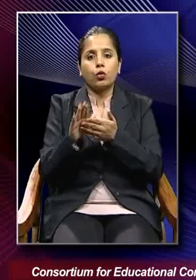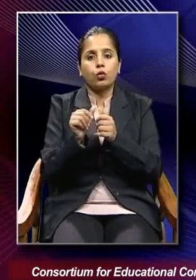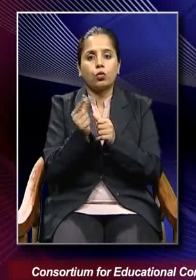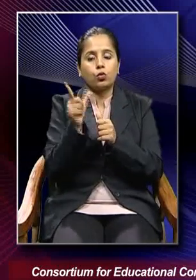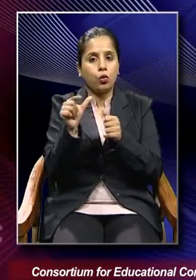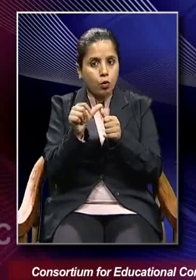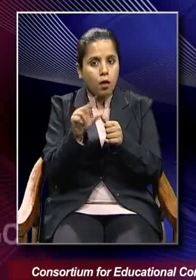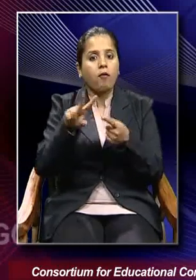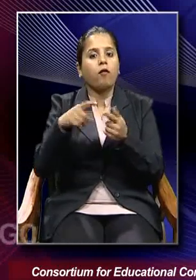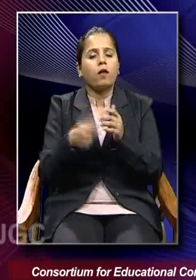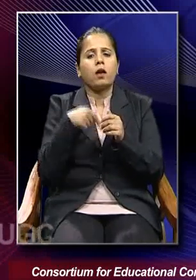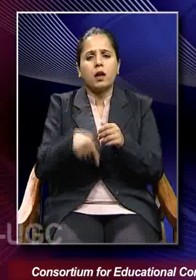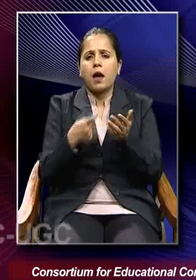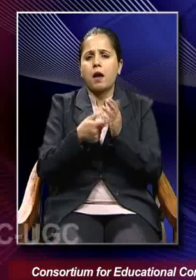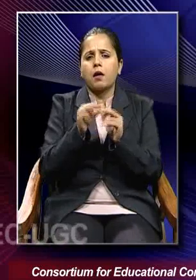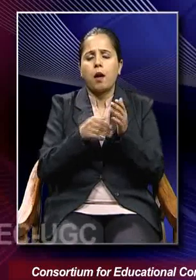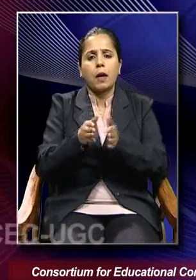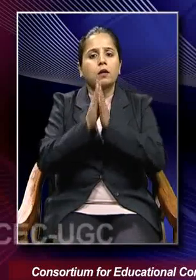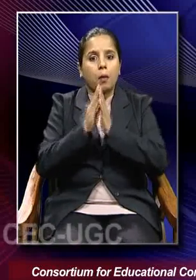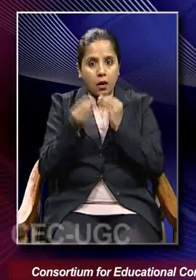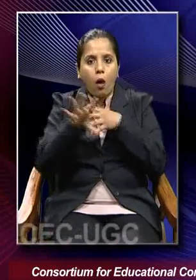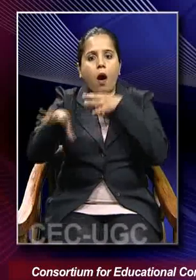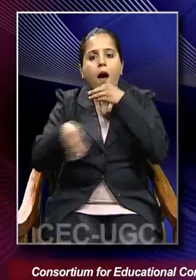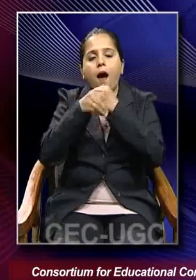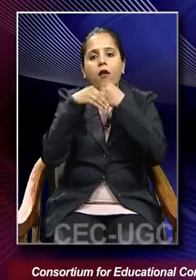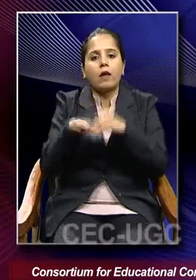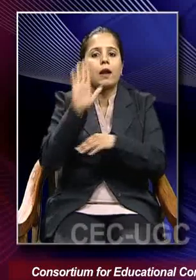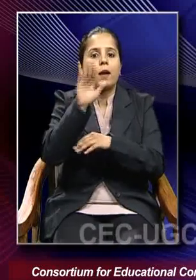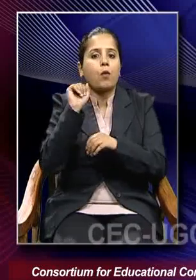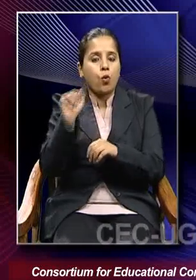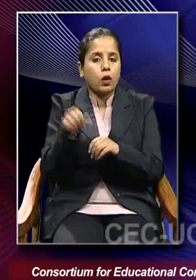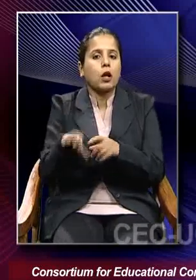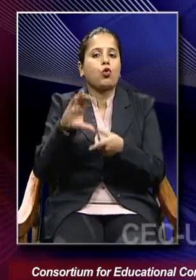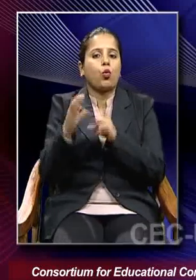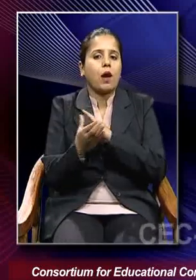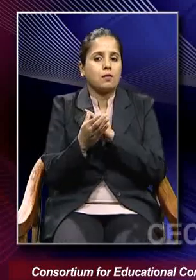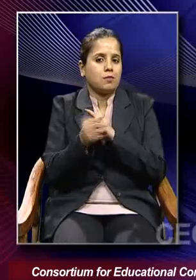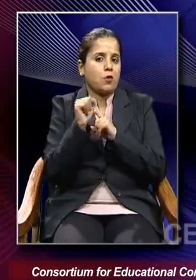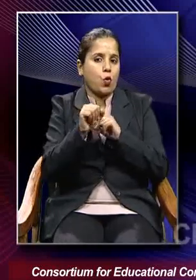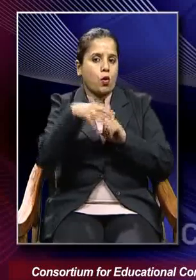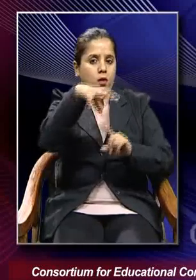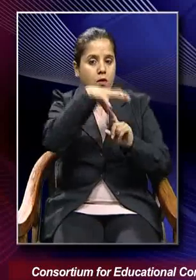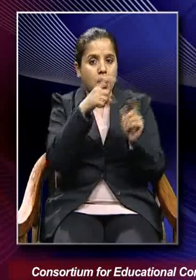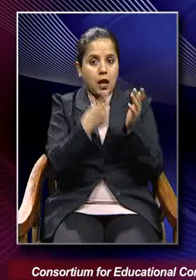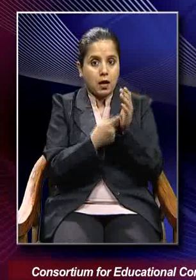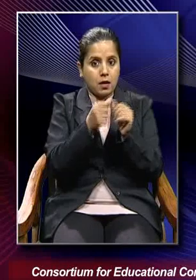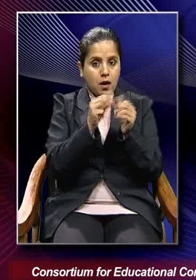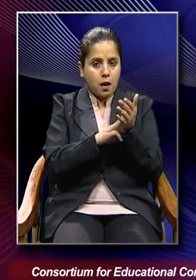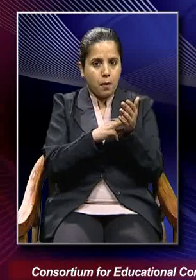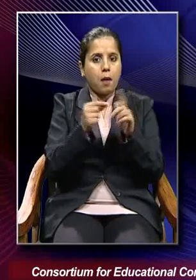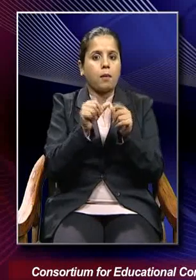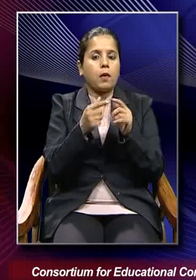Ramappa temples are the latest addition to the list under the cultural category. The Ramappa temple